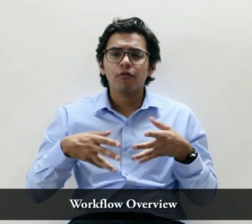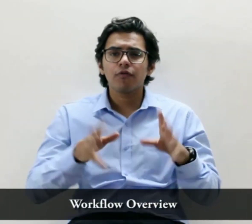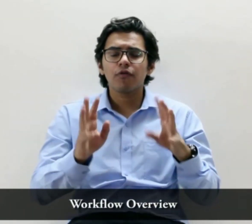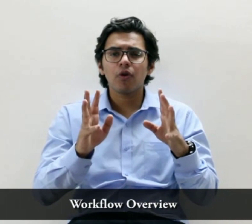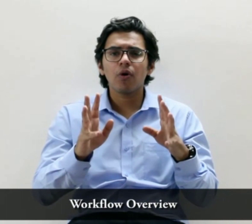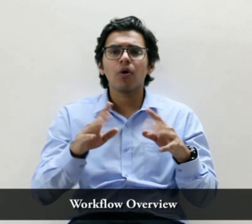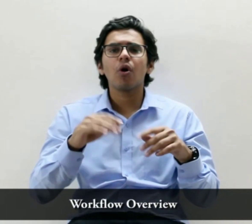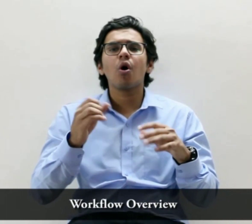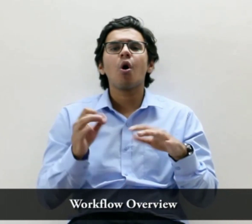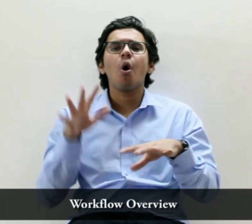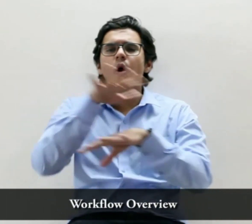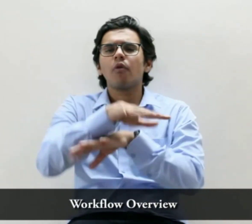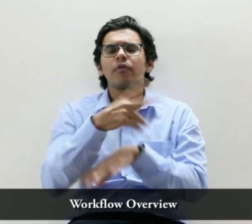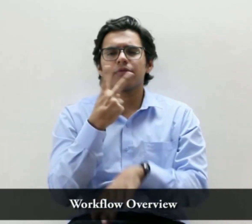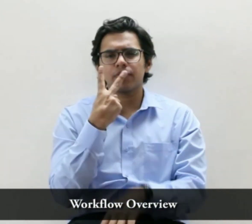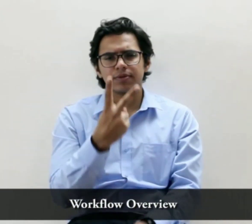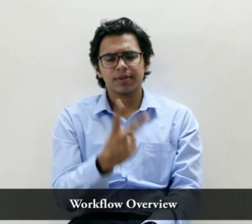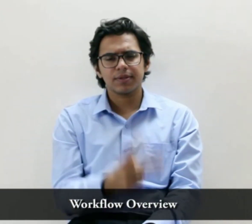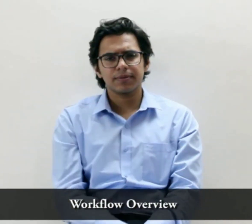Workflow overview.